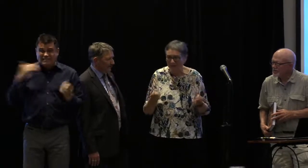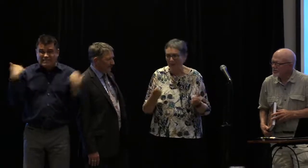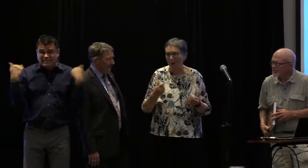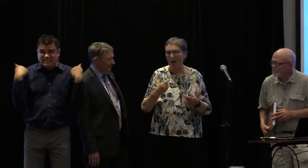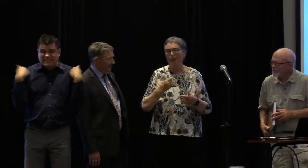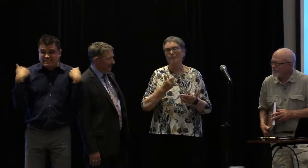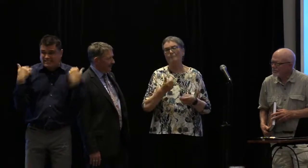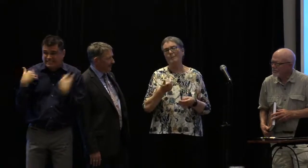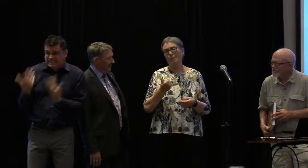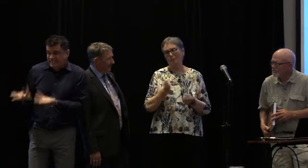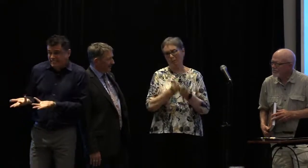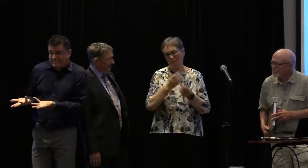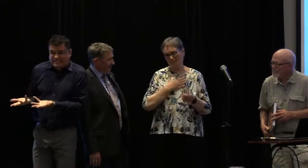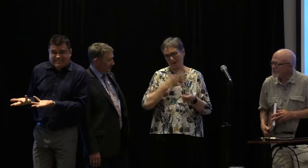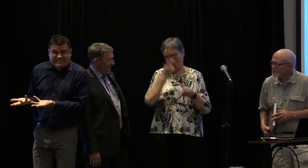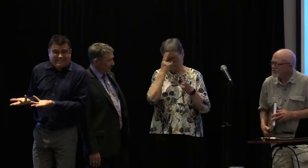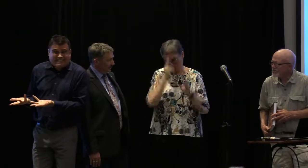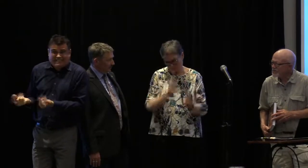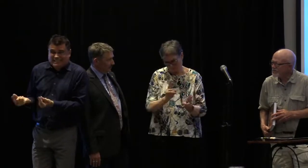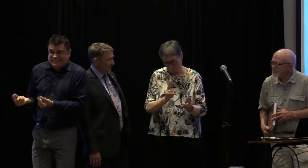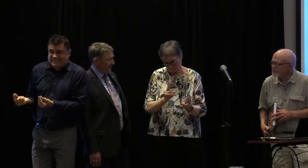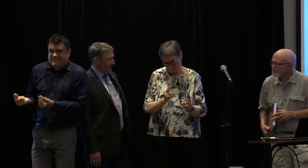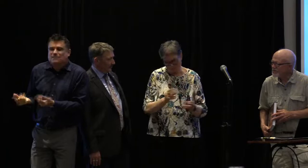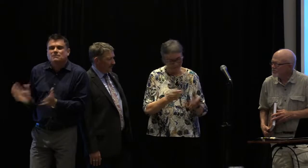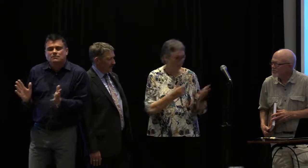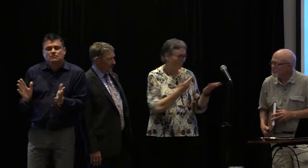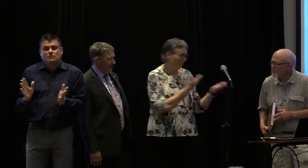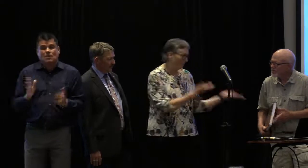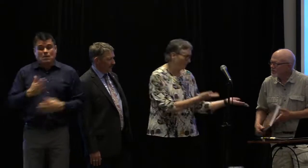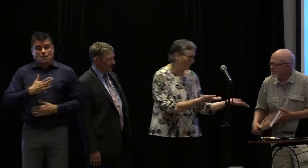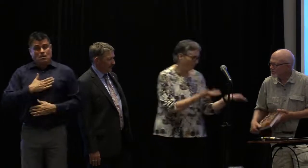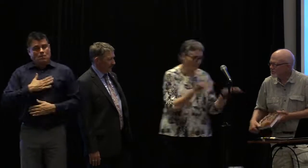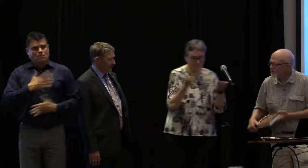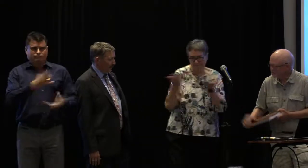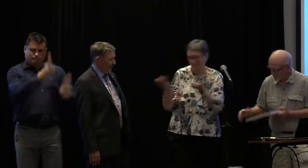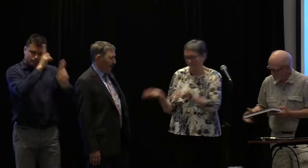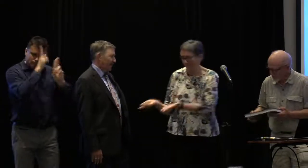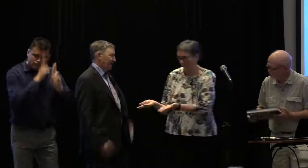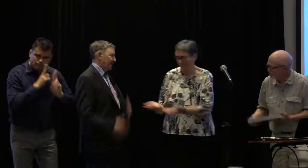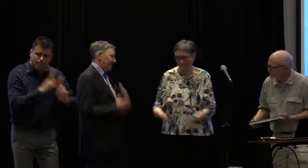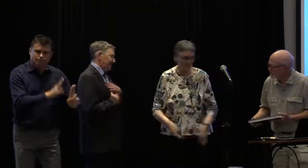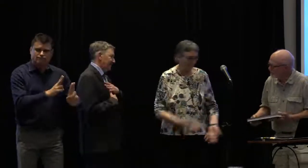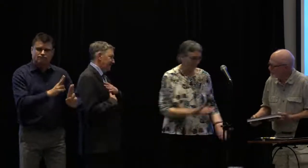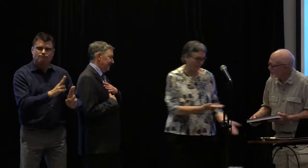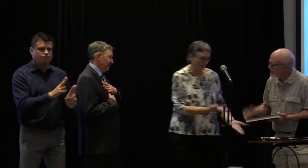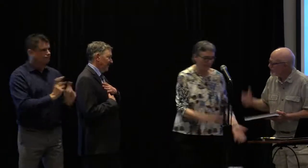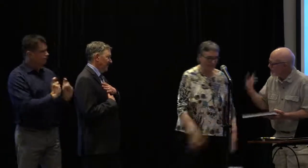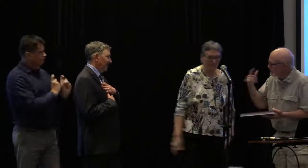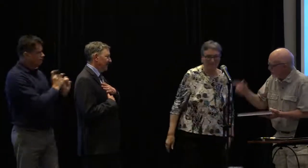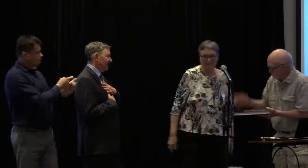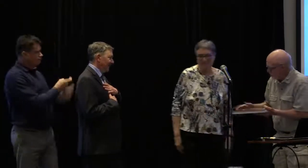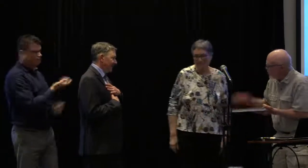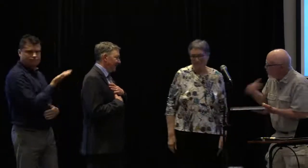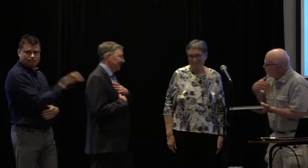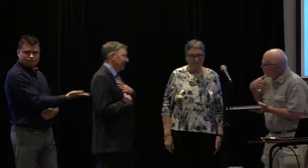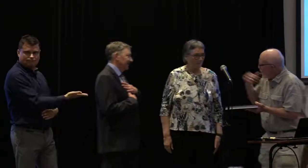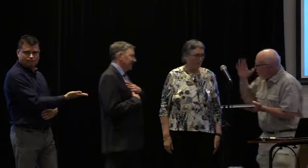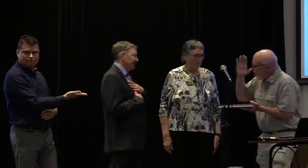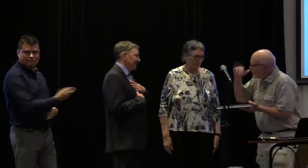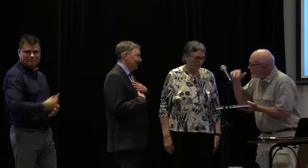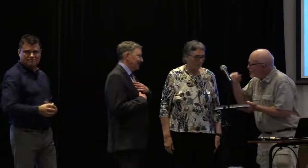people asking for more, but it is my absolute privilege and honor to present this to you, Minister